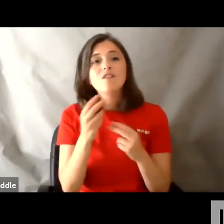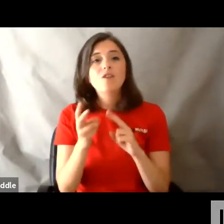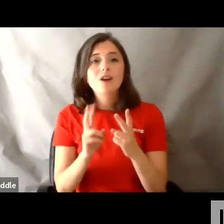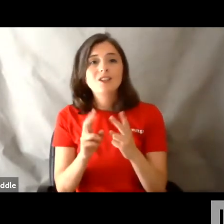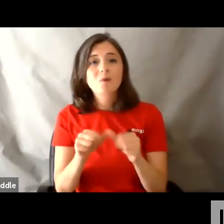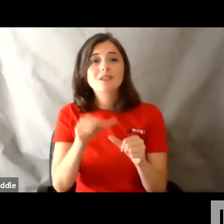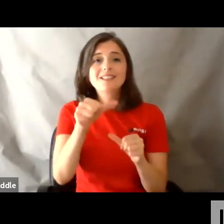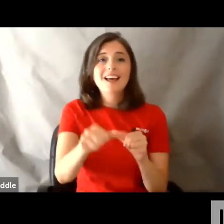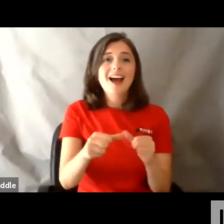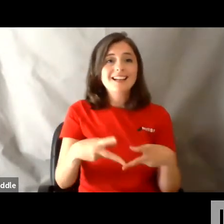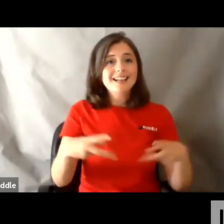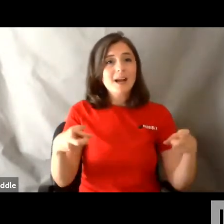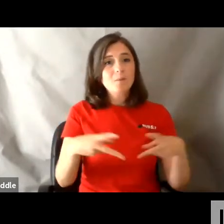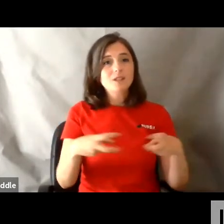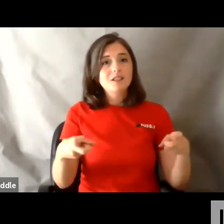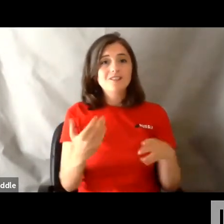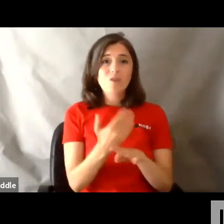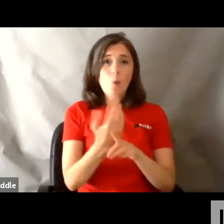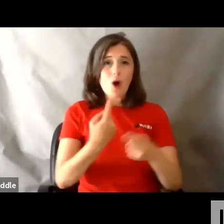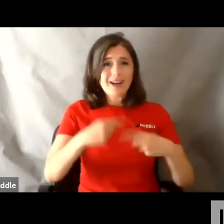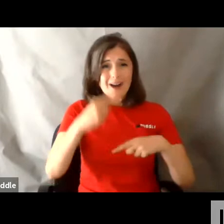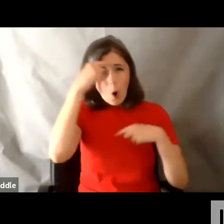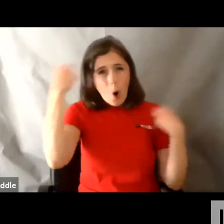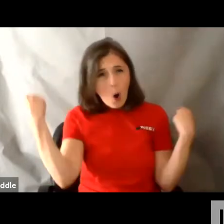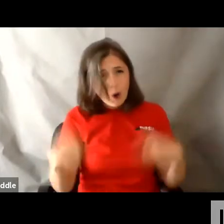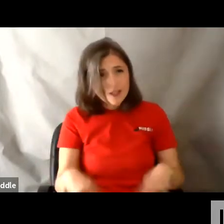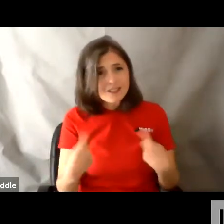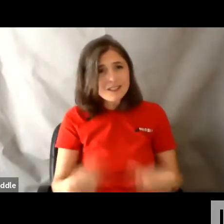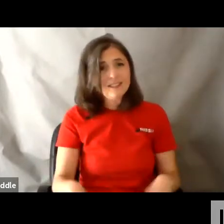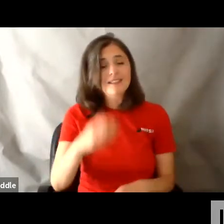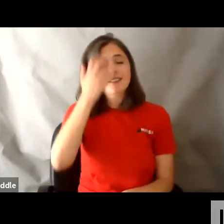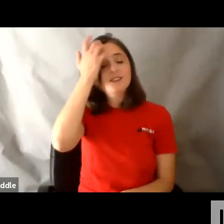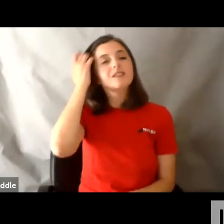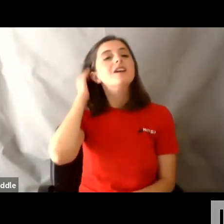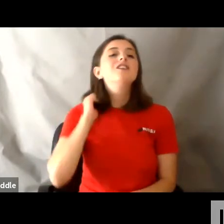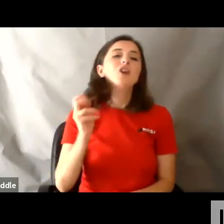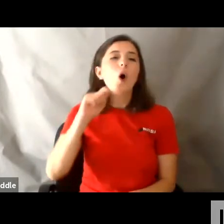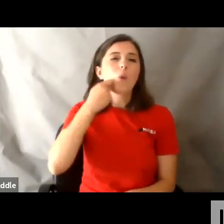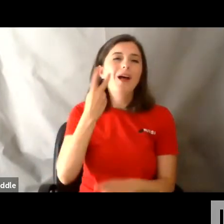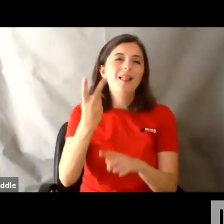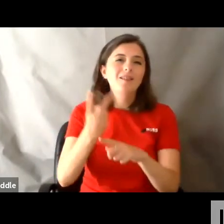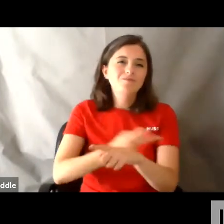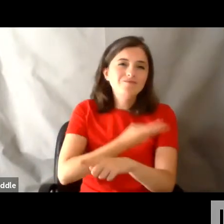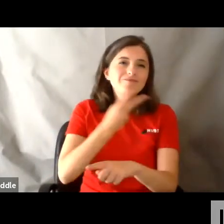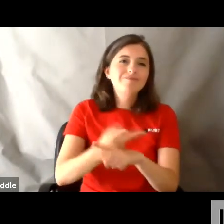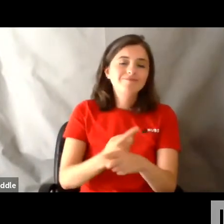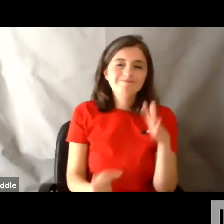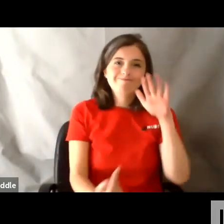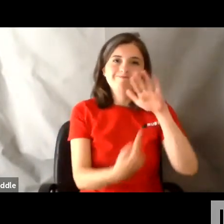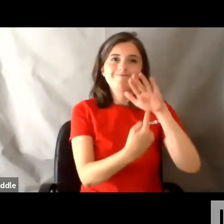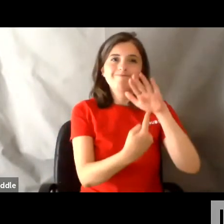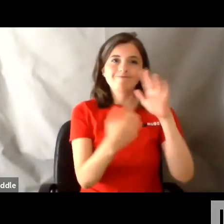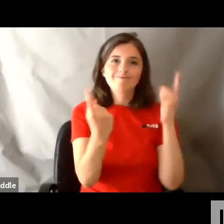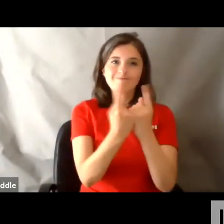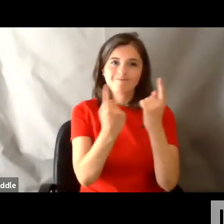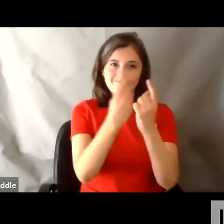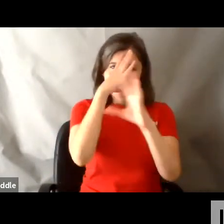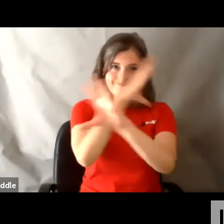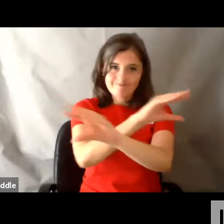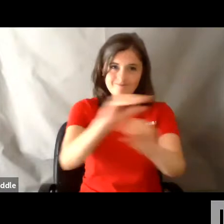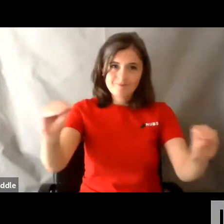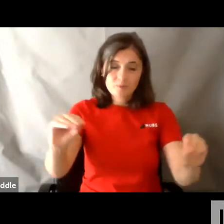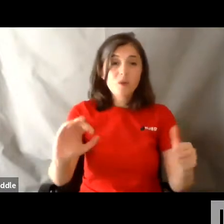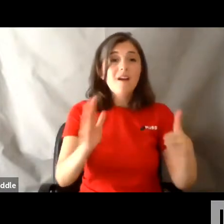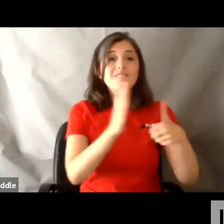heat. I'll just reiterate the main things we would like you to take away from tonight. Firstly, please